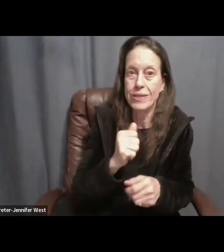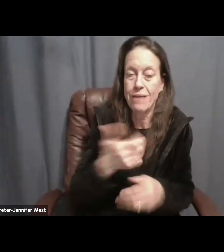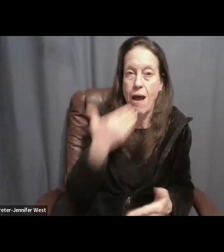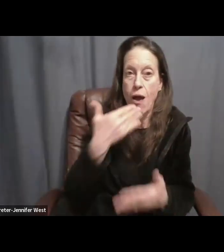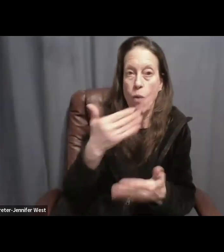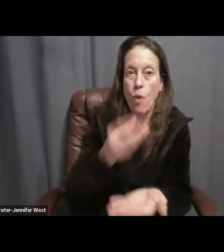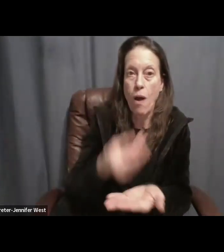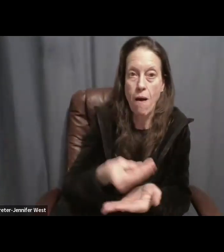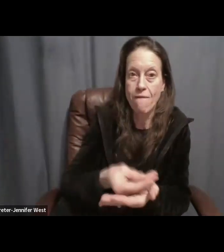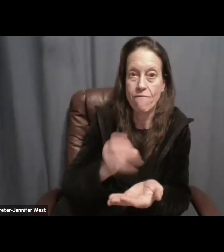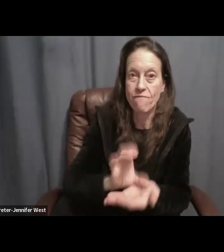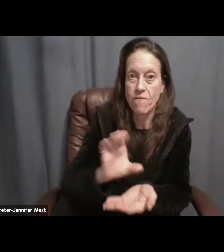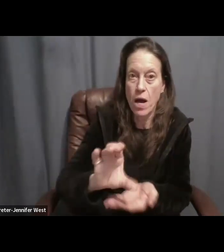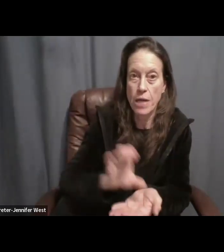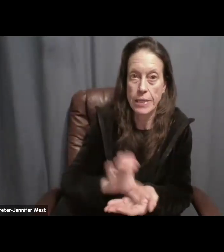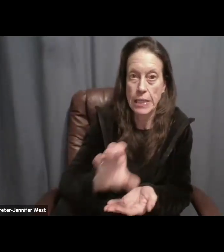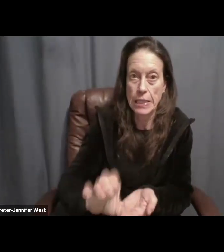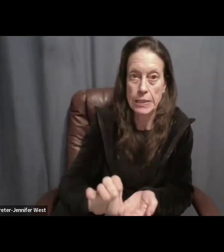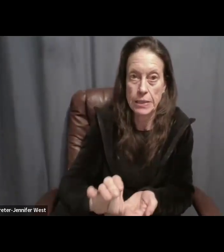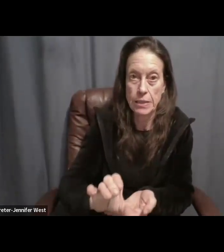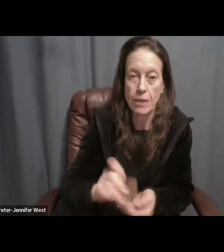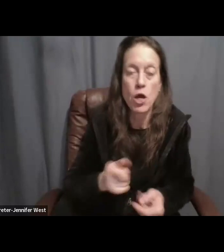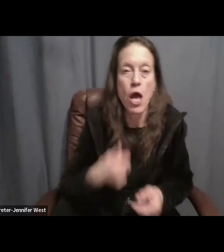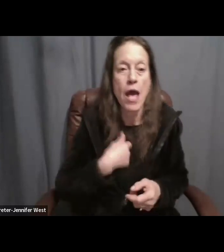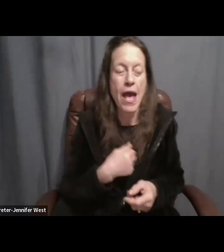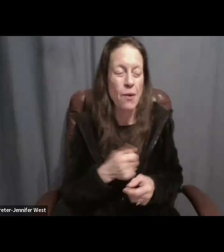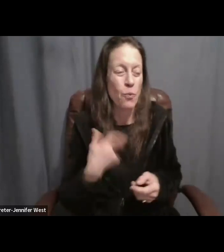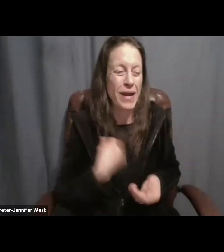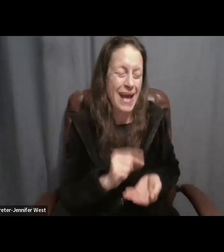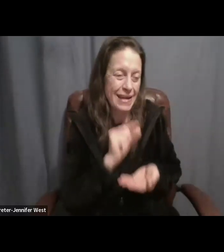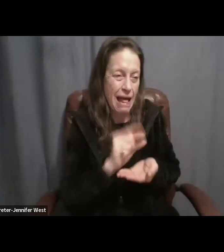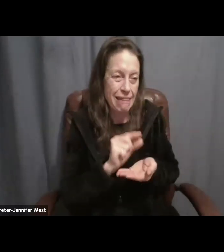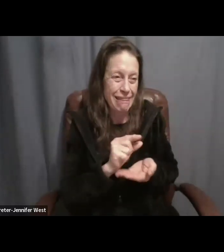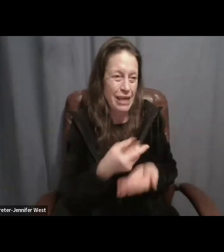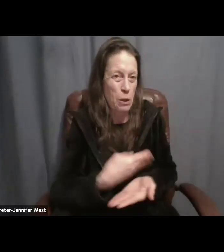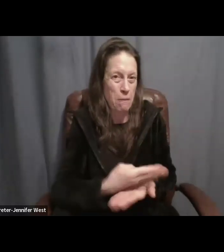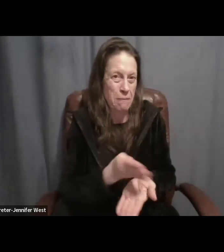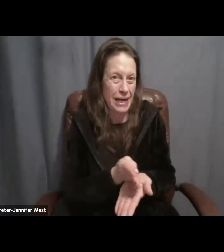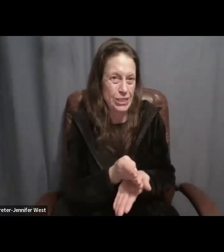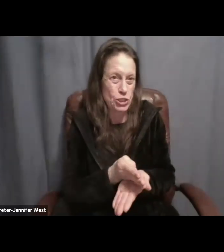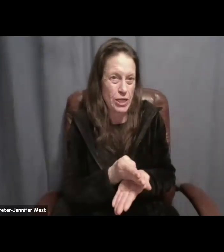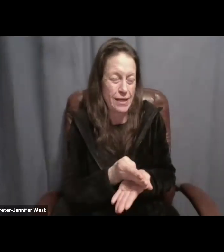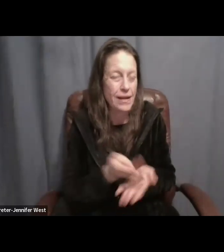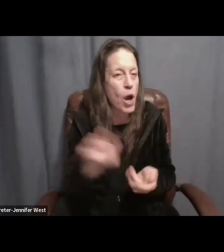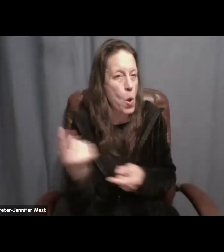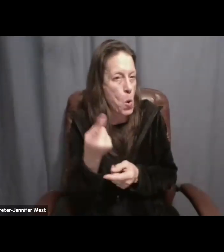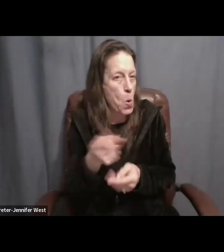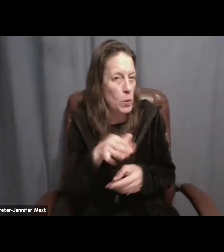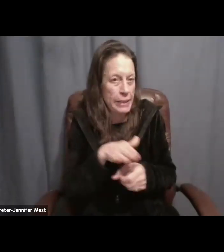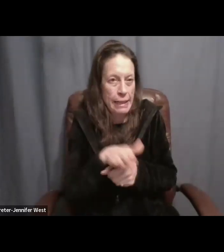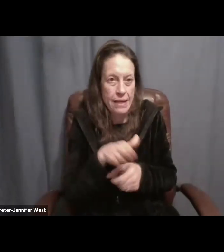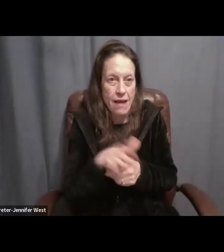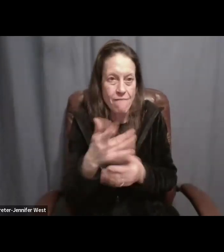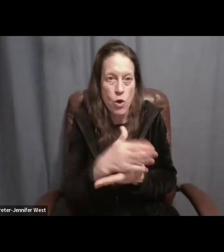funded. And we had this little skimpy budget, enough for a part-time